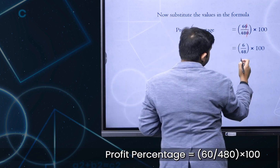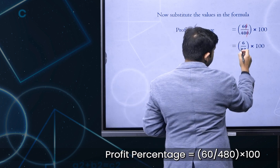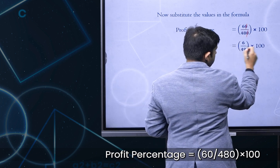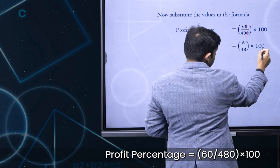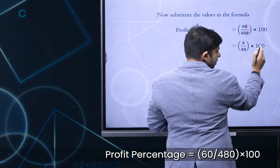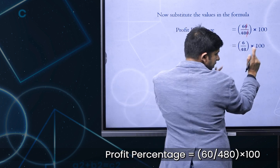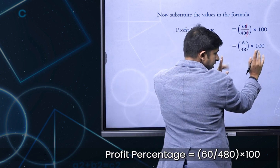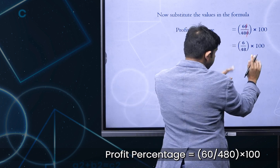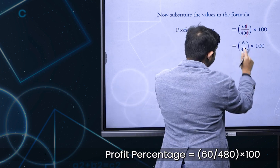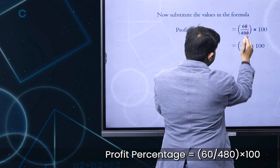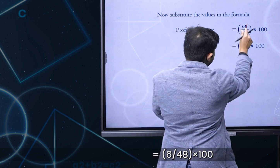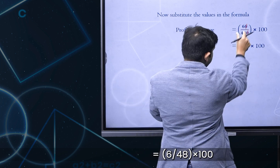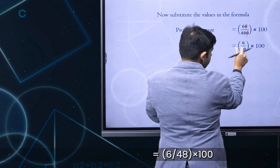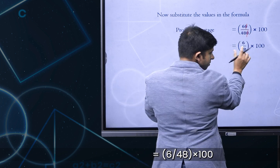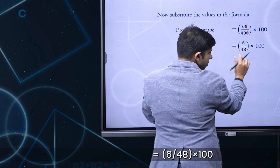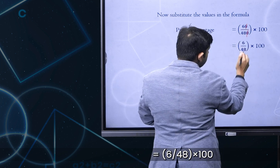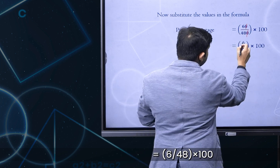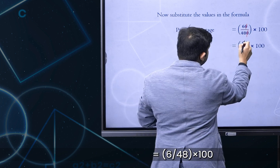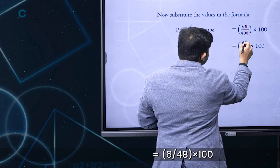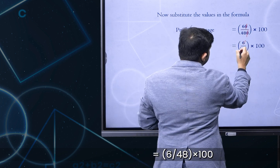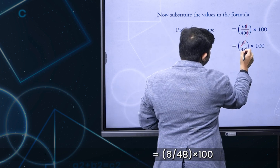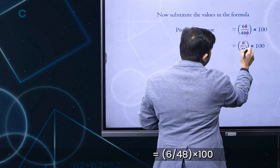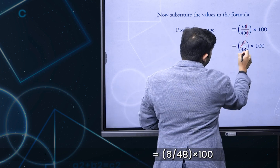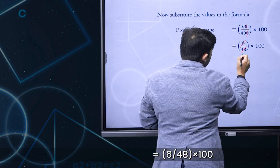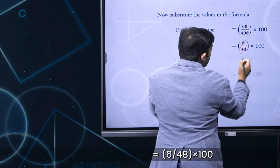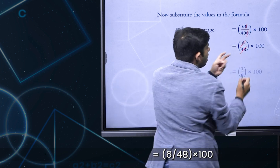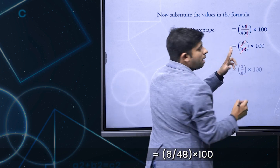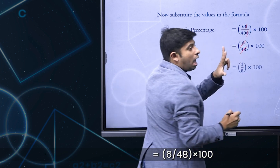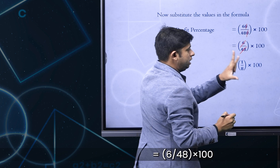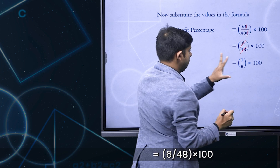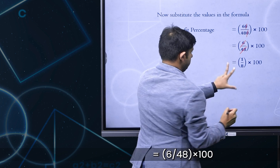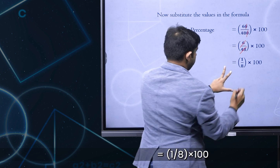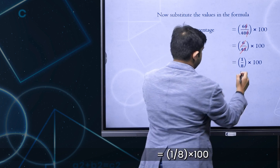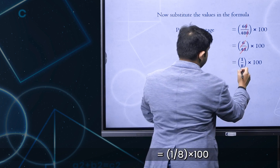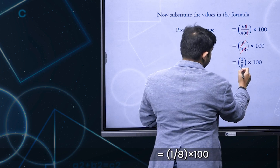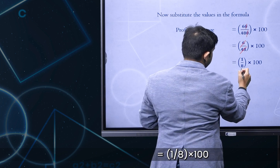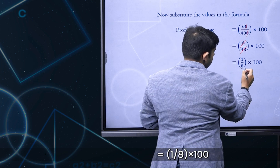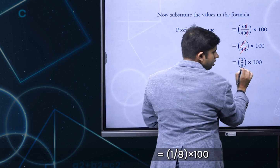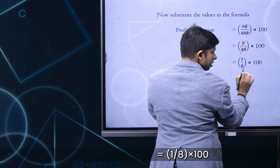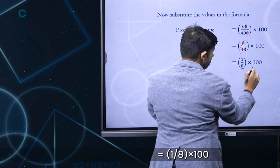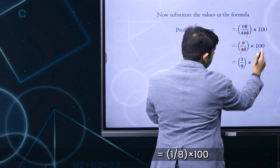100, 6 by 48 into 100, 1 by 8 into 100,